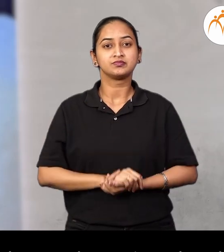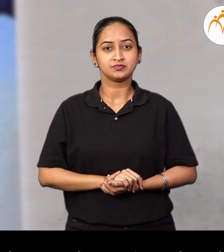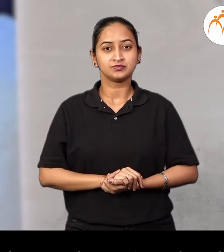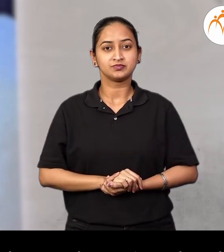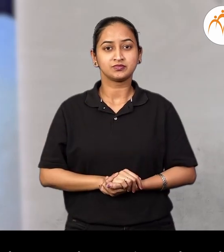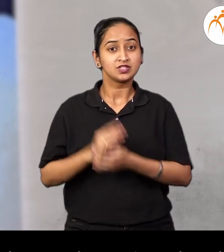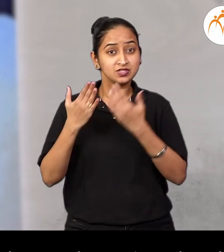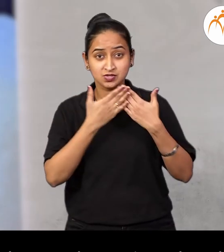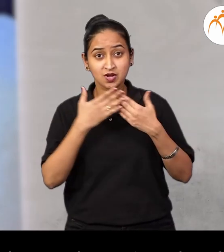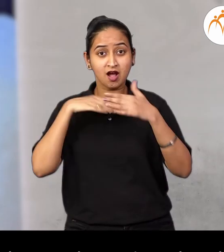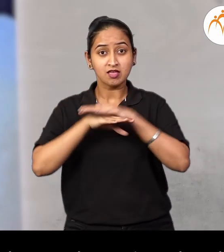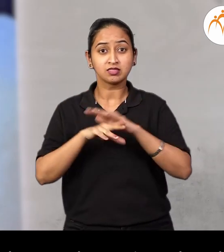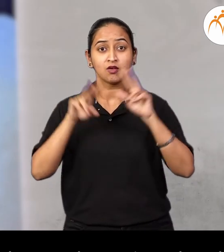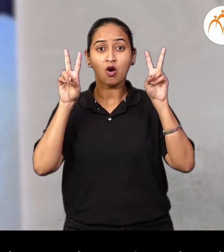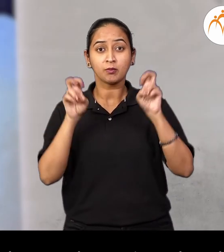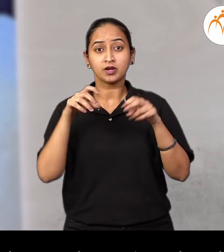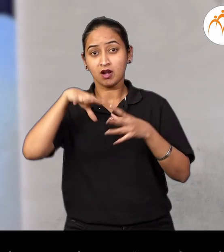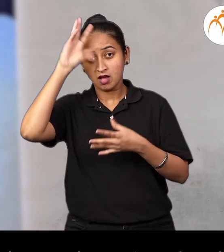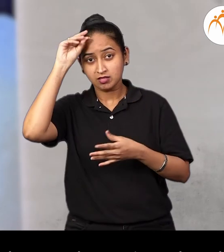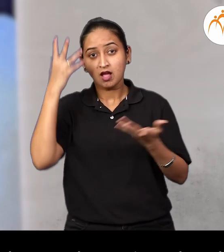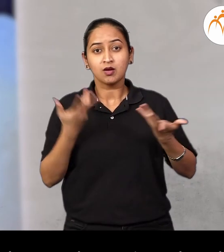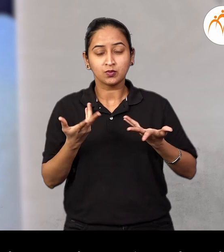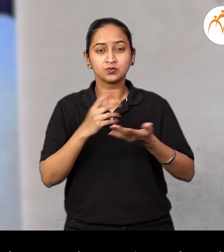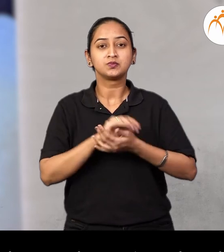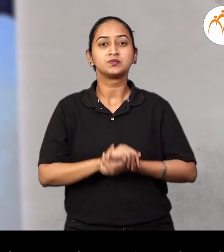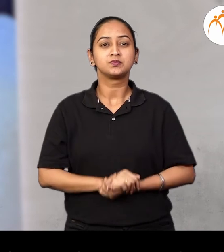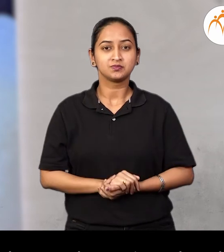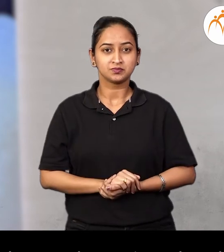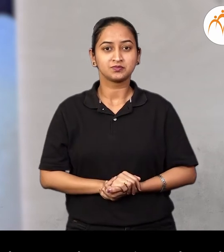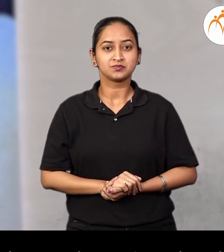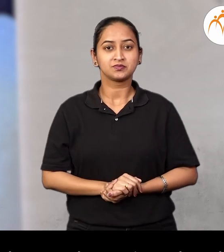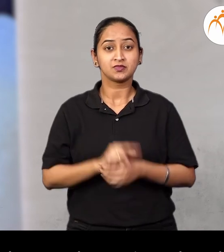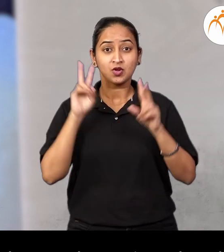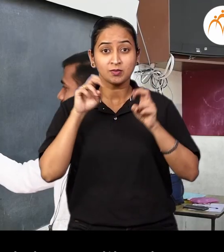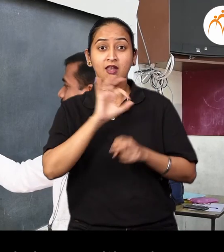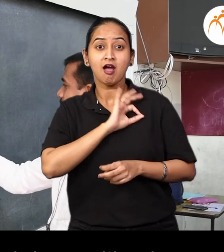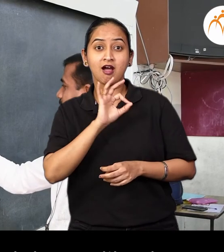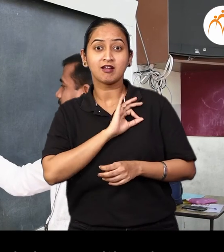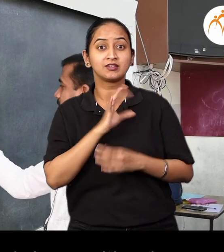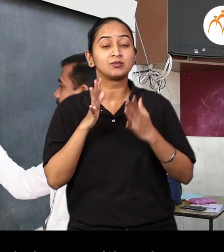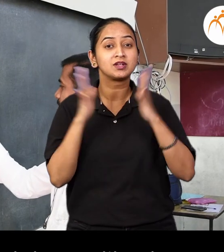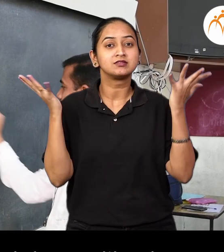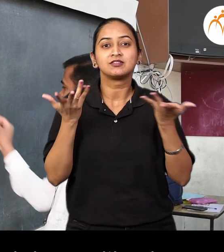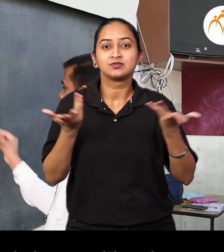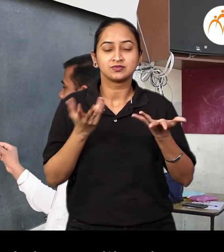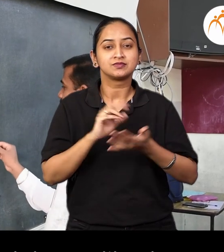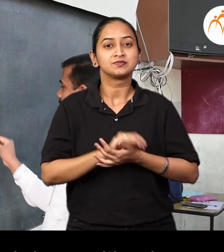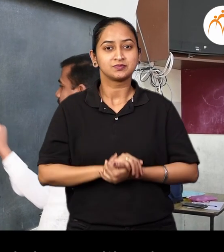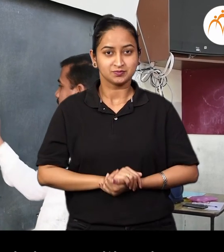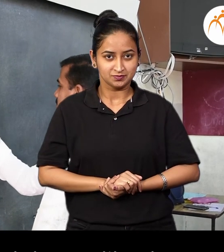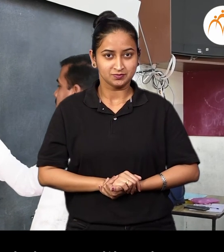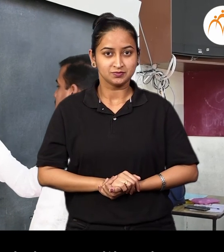Which different subjects do you learn in school? Which subjects